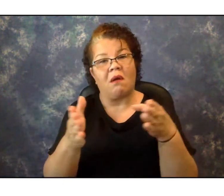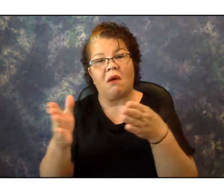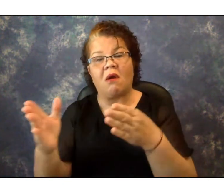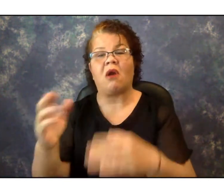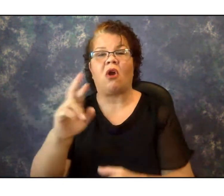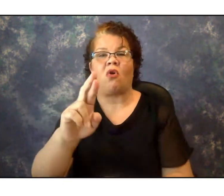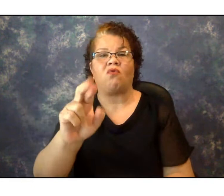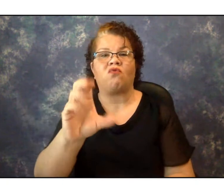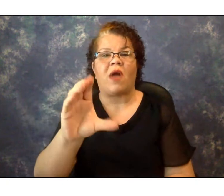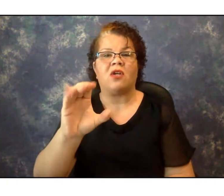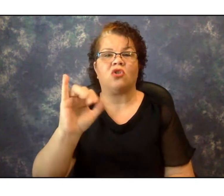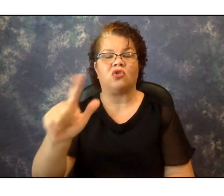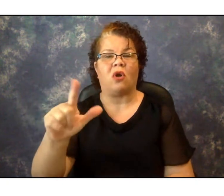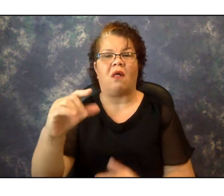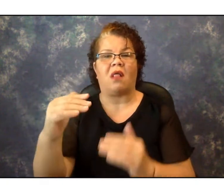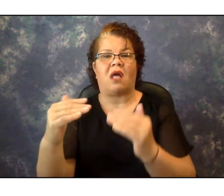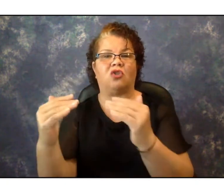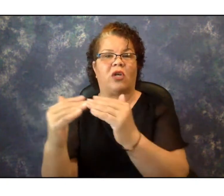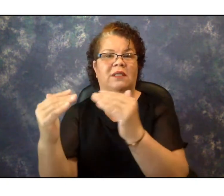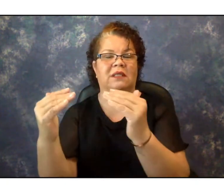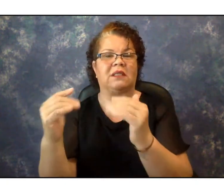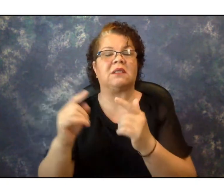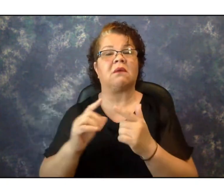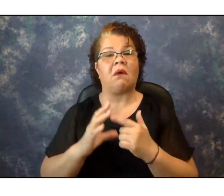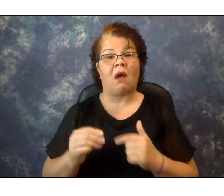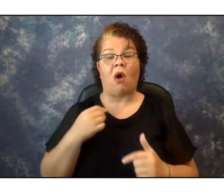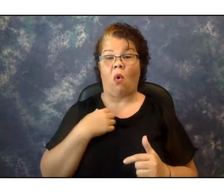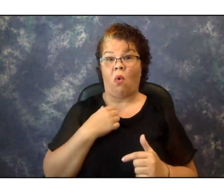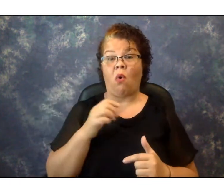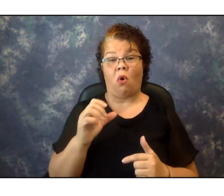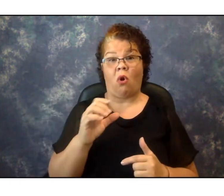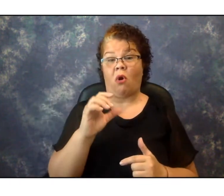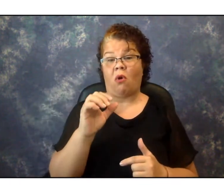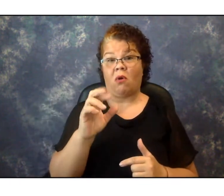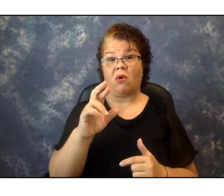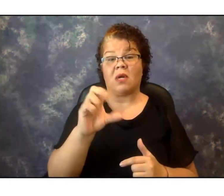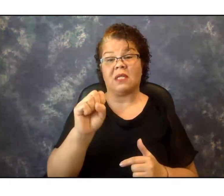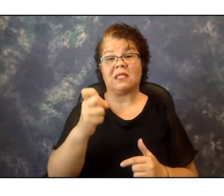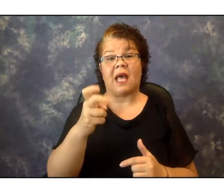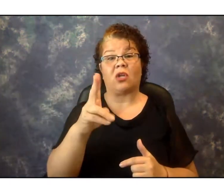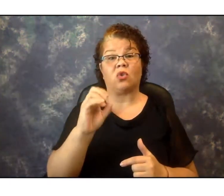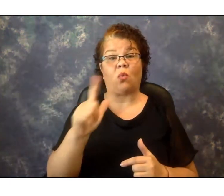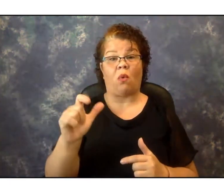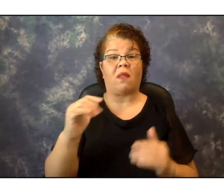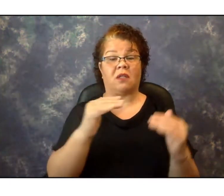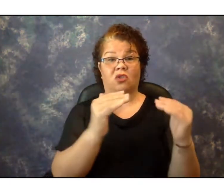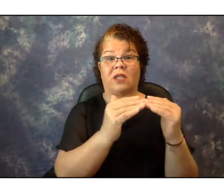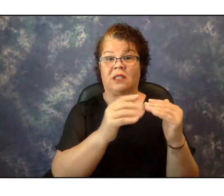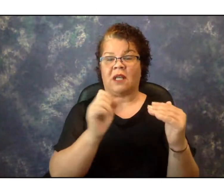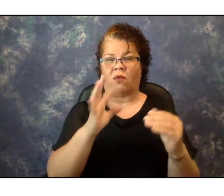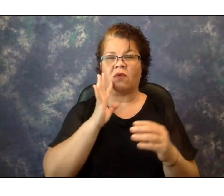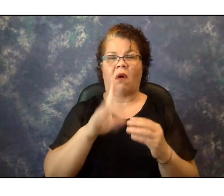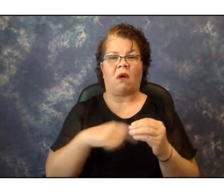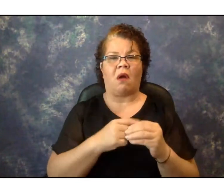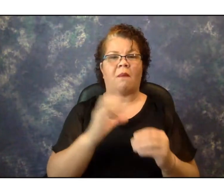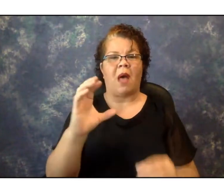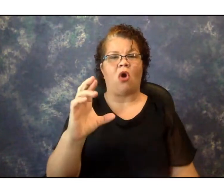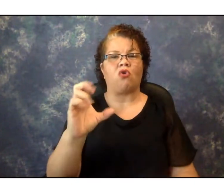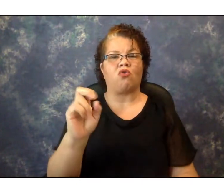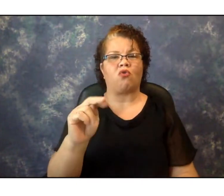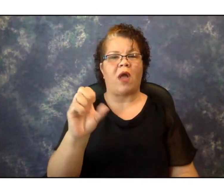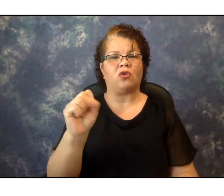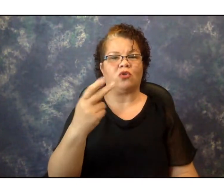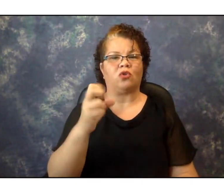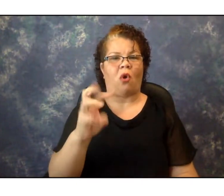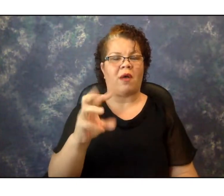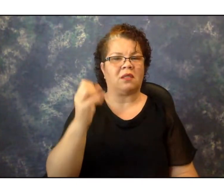sexual justice, if we want to take Kimberly Crenshaw at that intersection, right? And not to lean back from that and